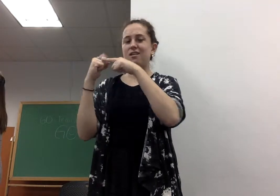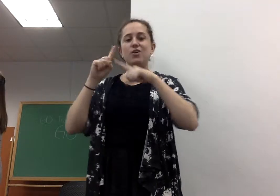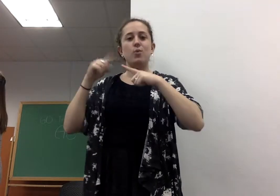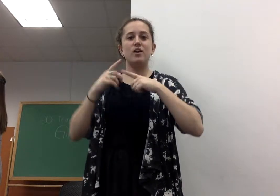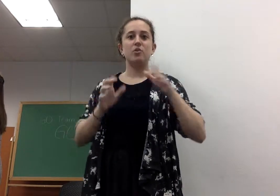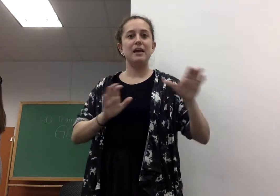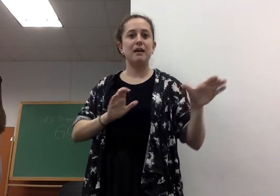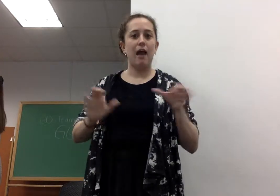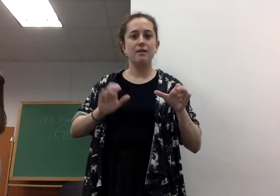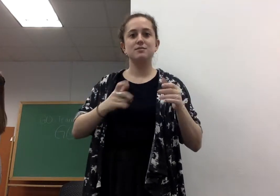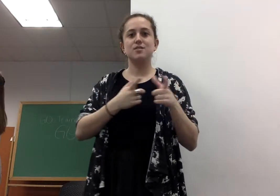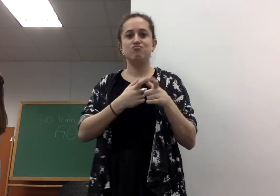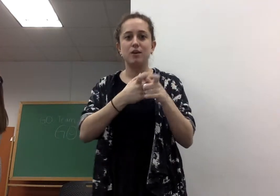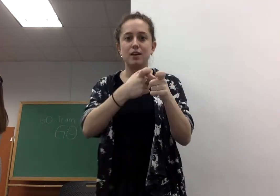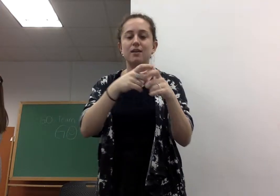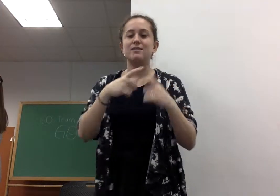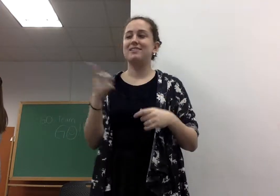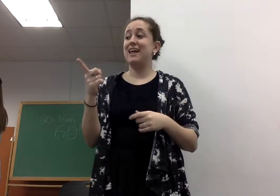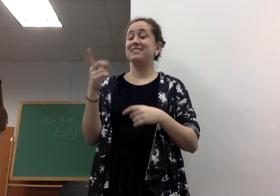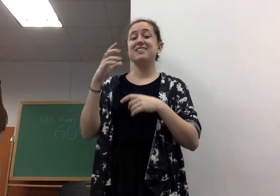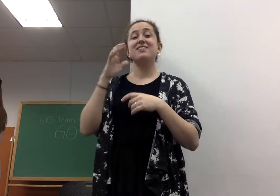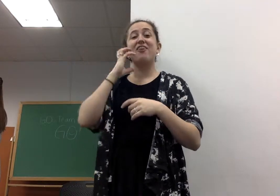bone. Anybody know what this part's called?